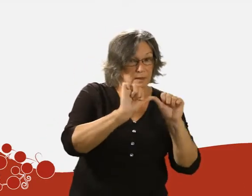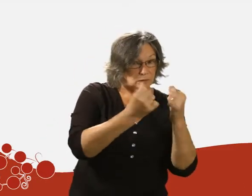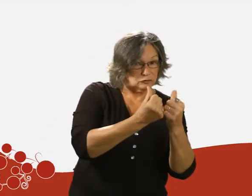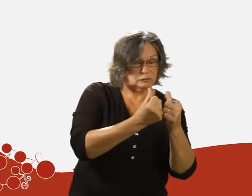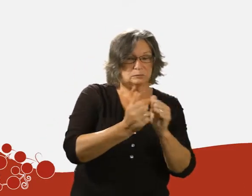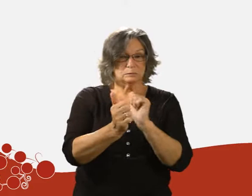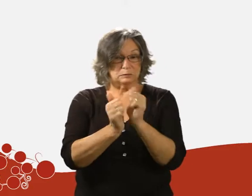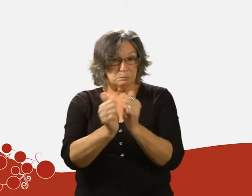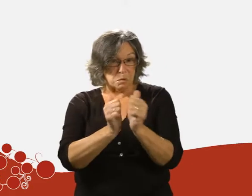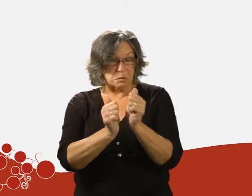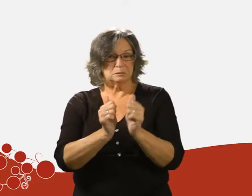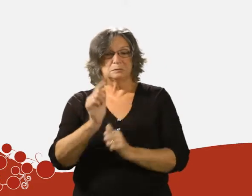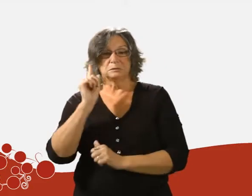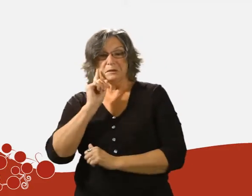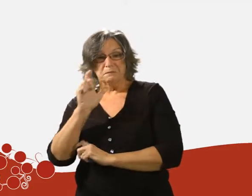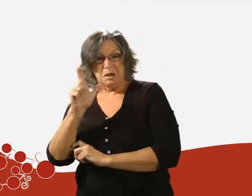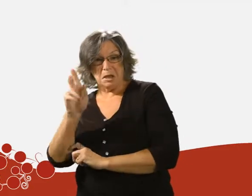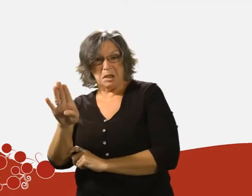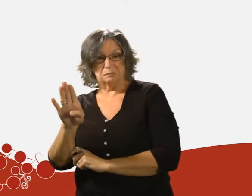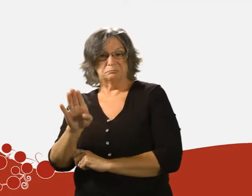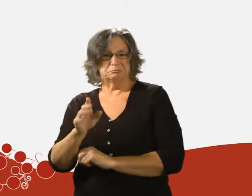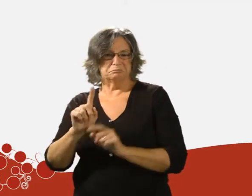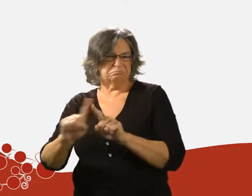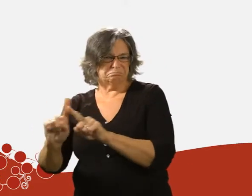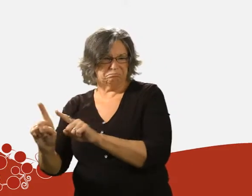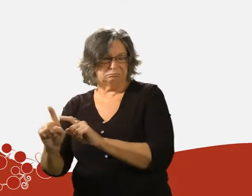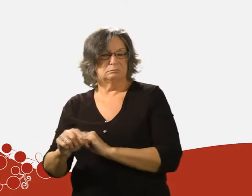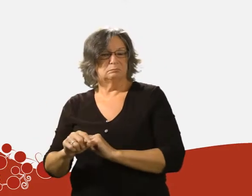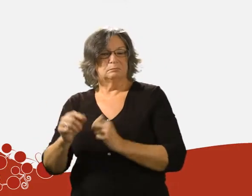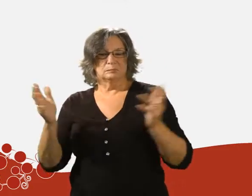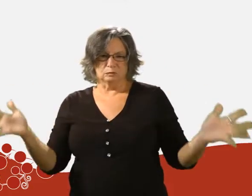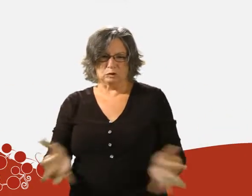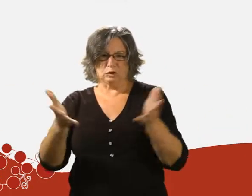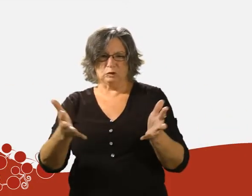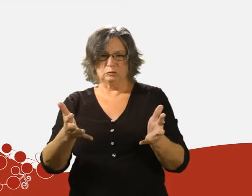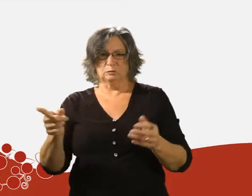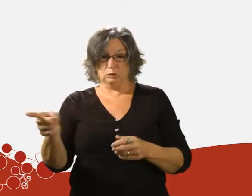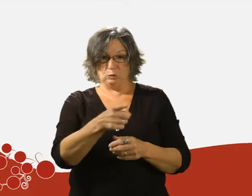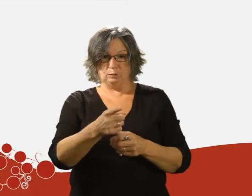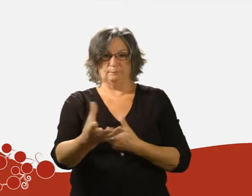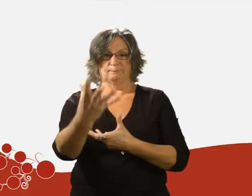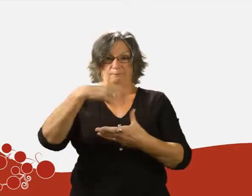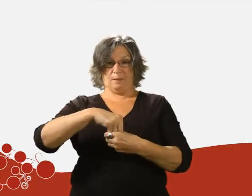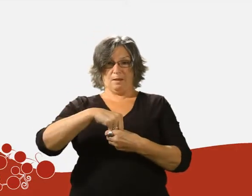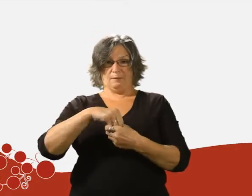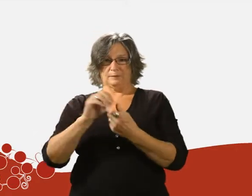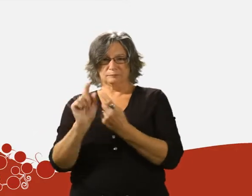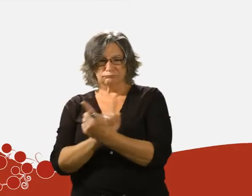agencies, sporting events, and clubs. I encourage you to get involved and meet as many